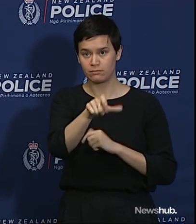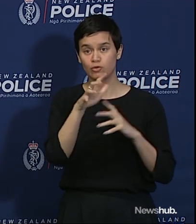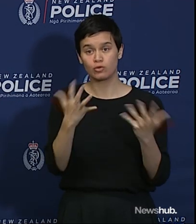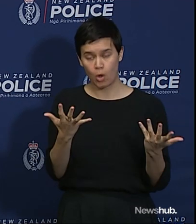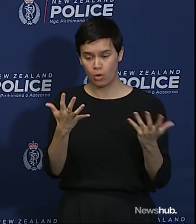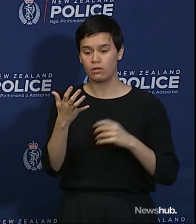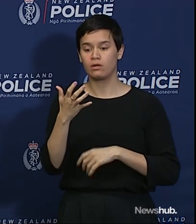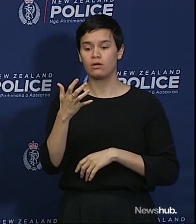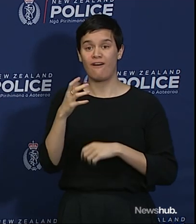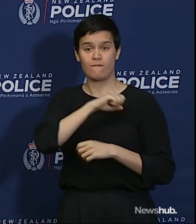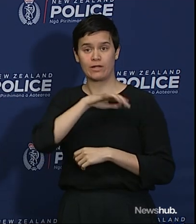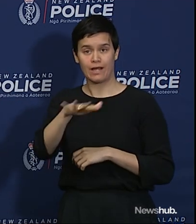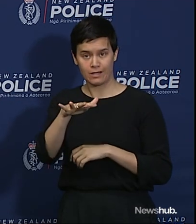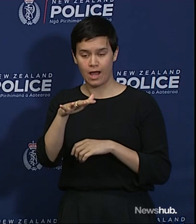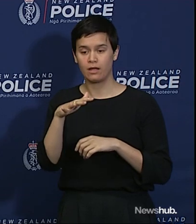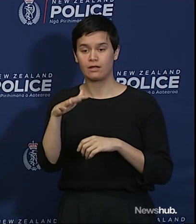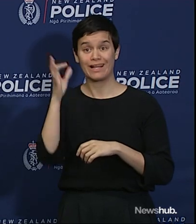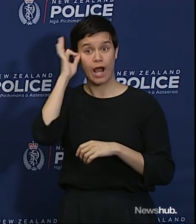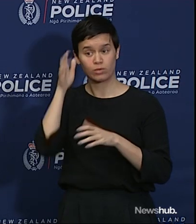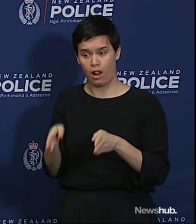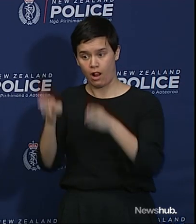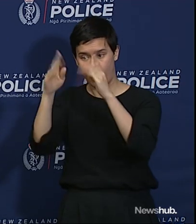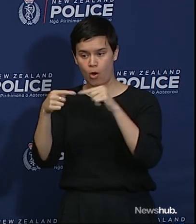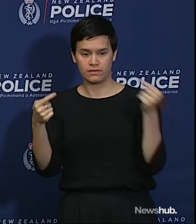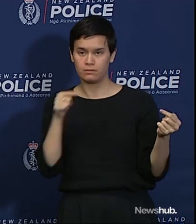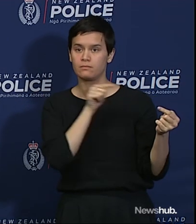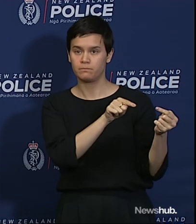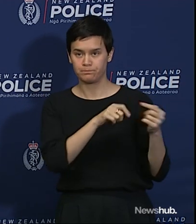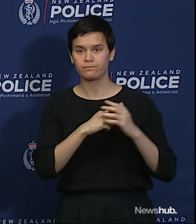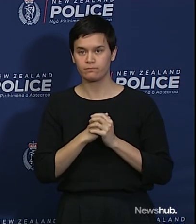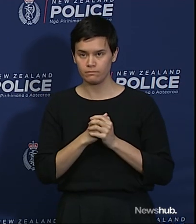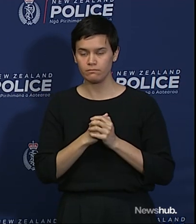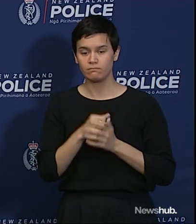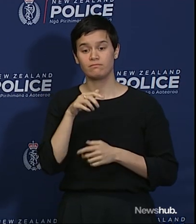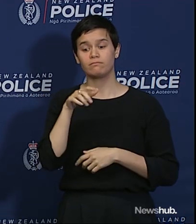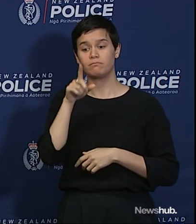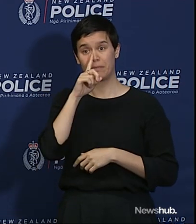Council, and we know that families are expected to begin arriving in Whakatane from today.